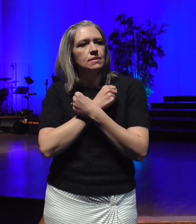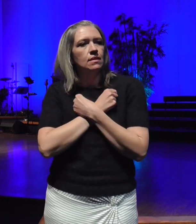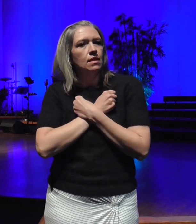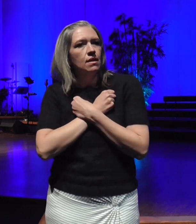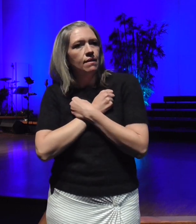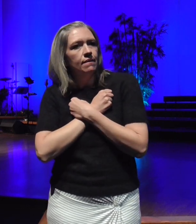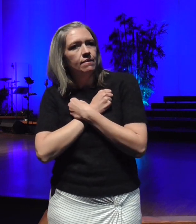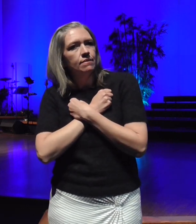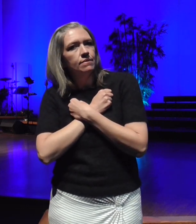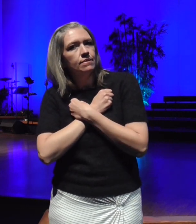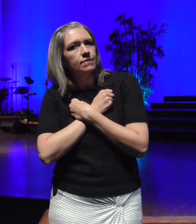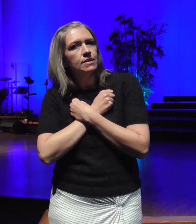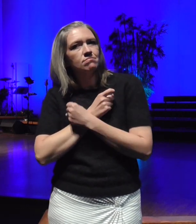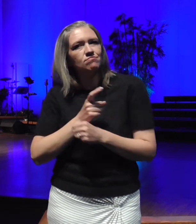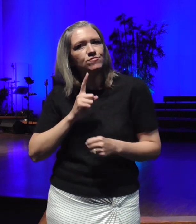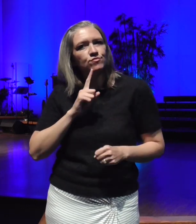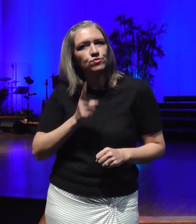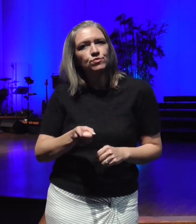love so true.